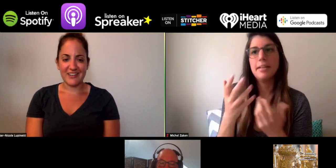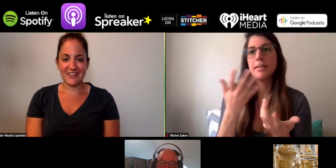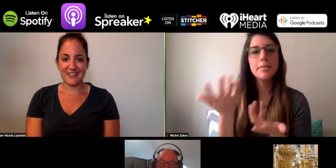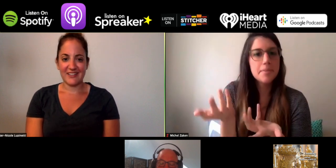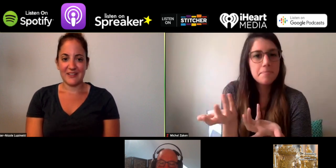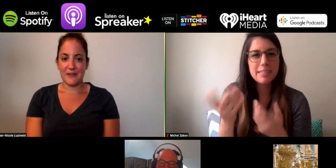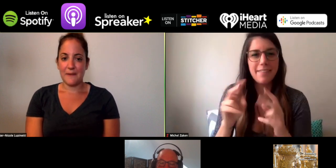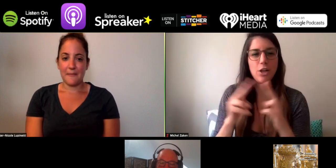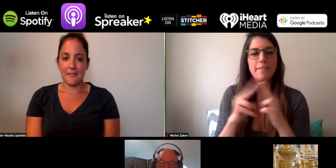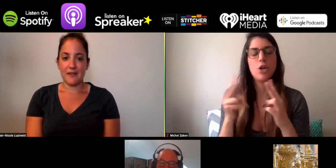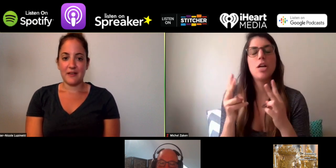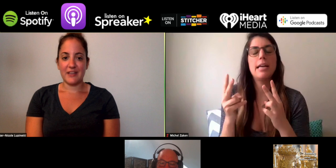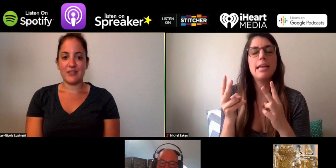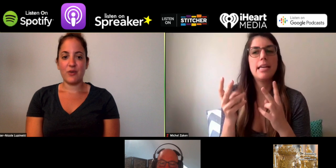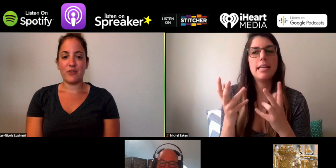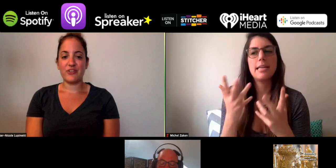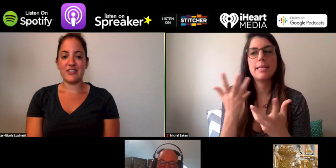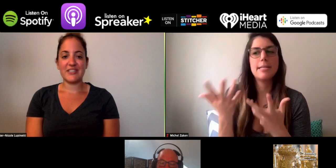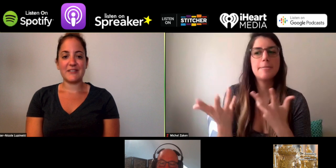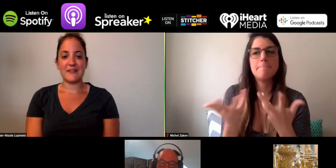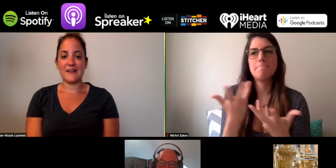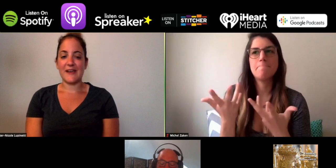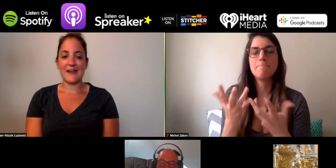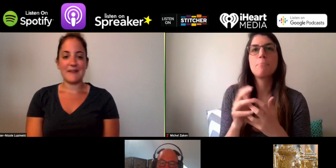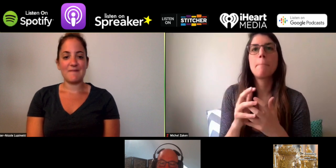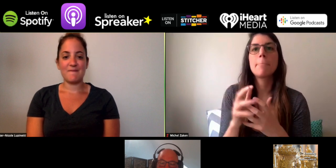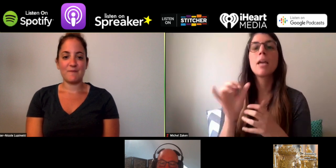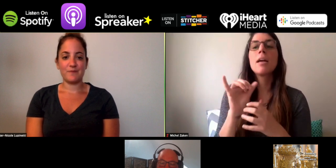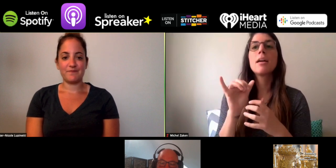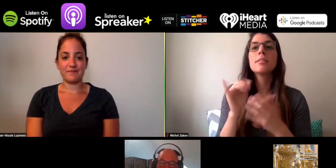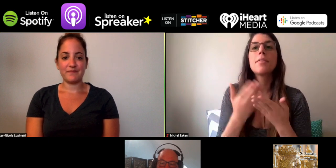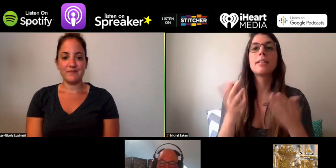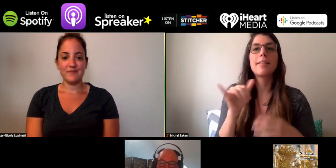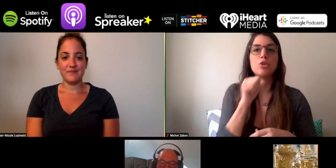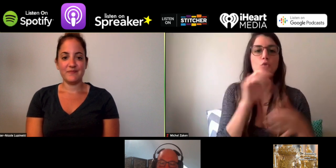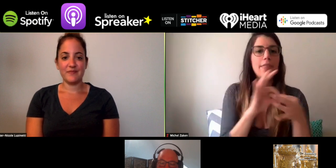read? And so they're just,